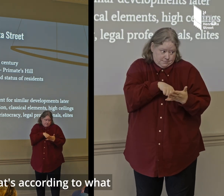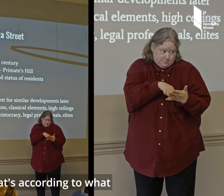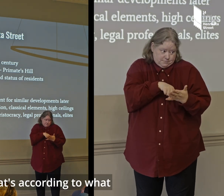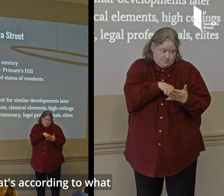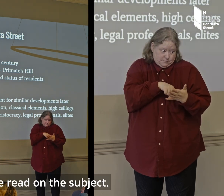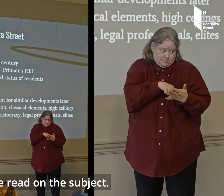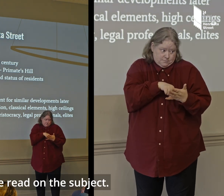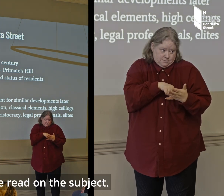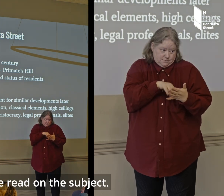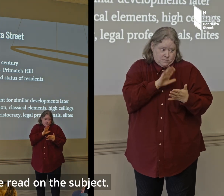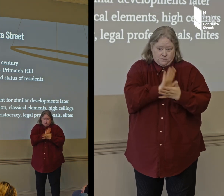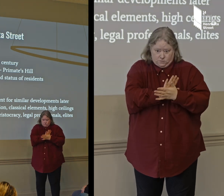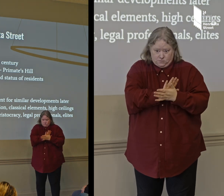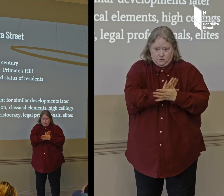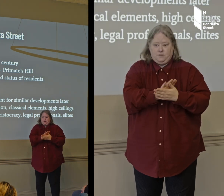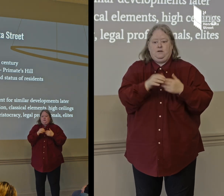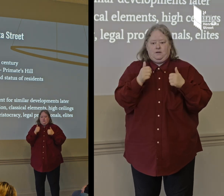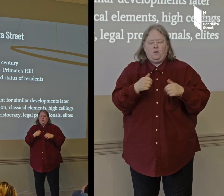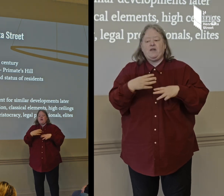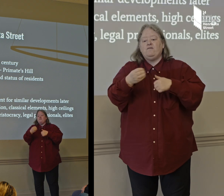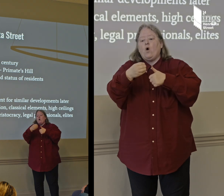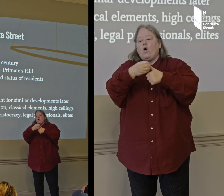That's according to what I've read on the subject.